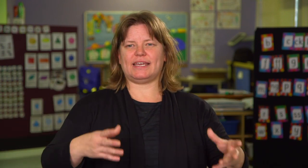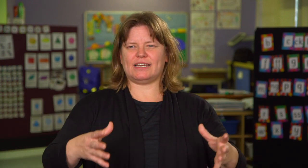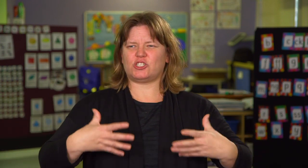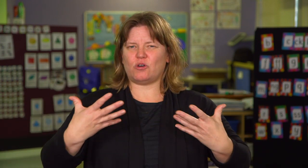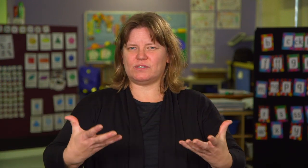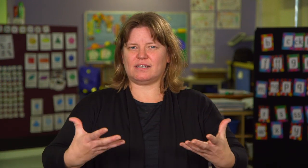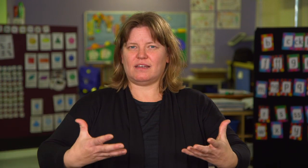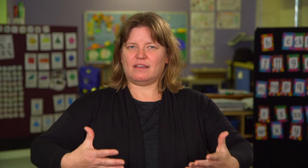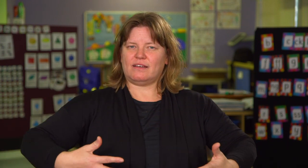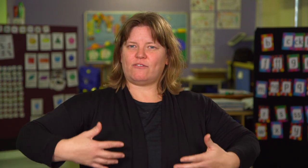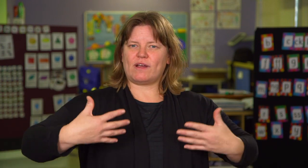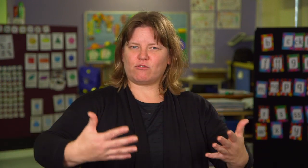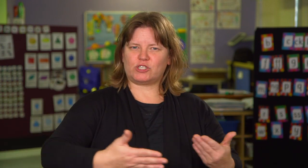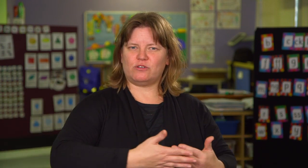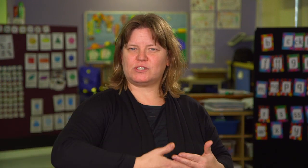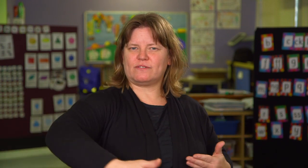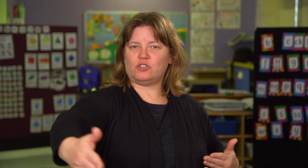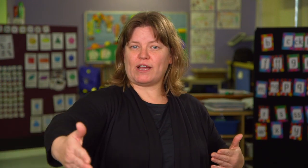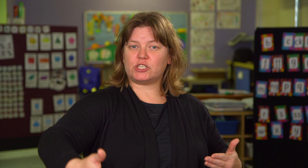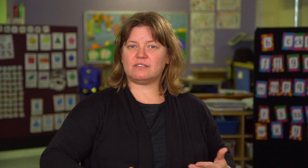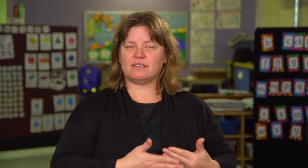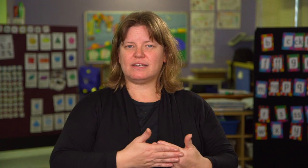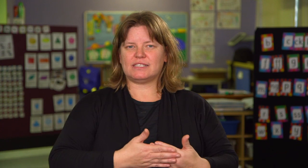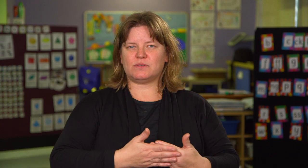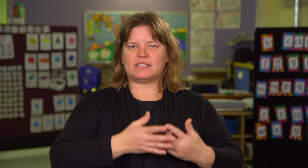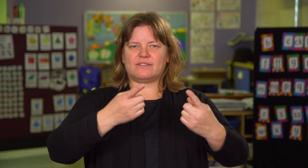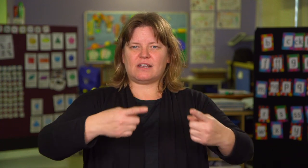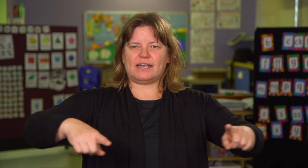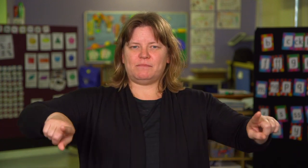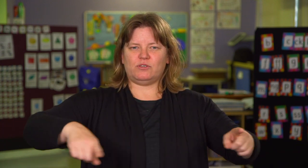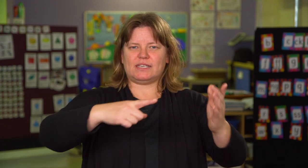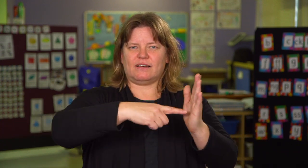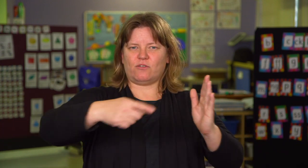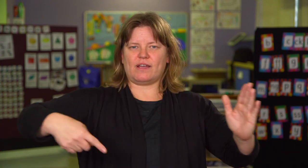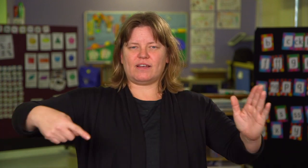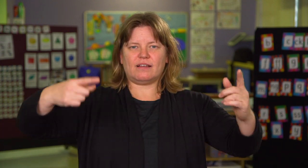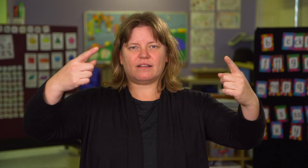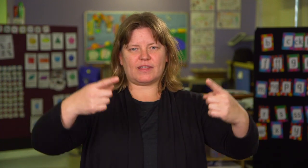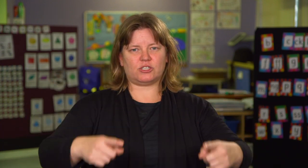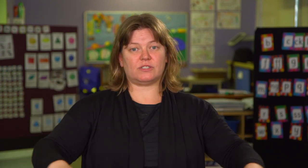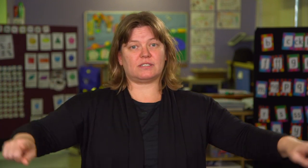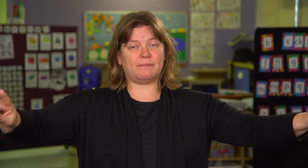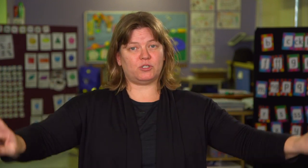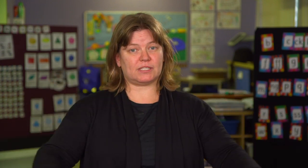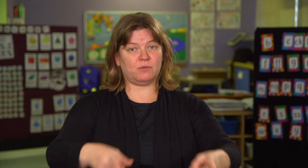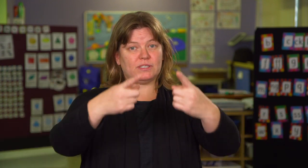again shows forever or shows sort of duration. So instead of signing music forever, they chose to sign just